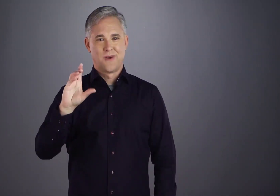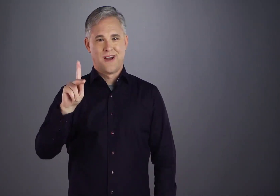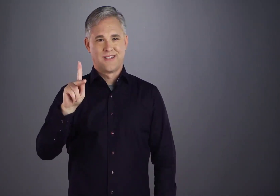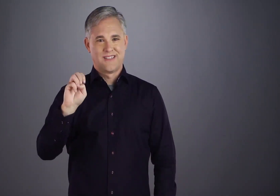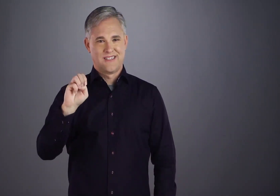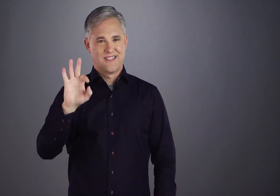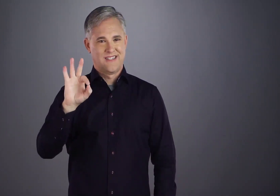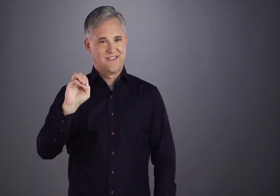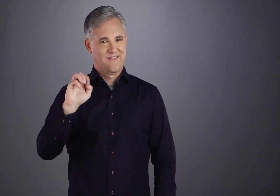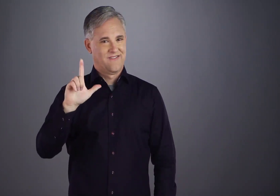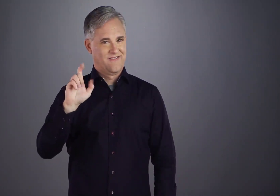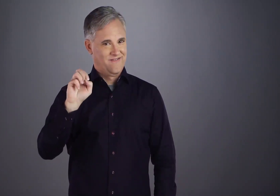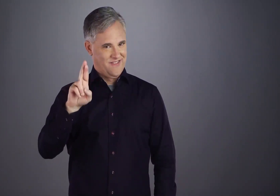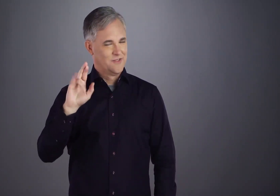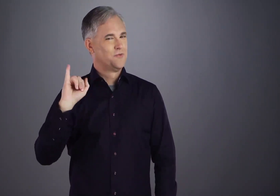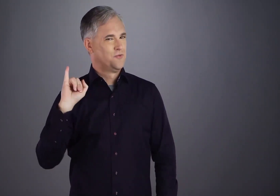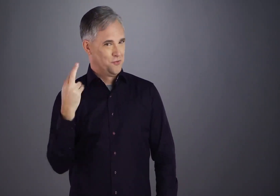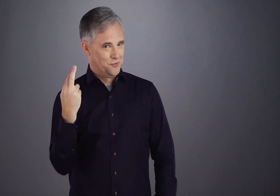their stories.